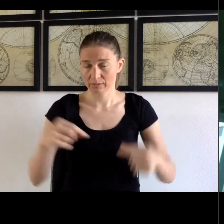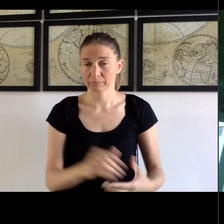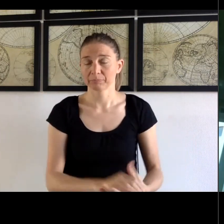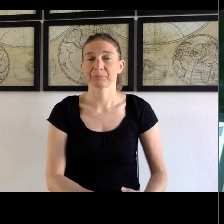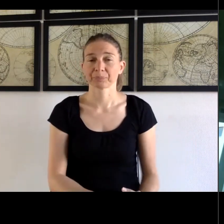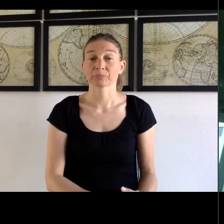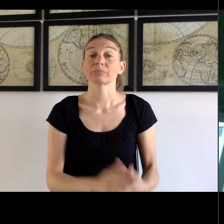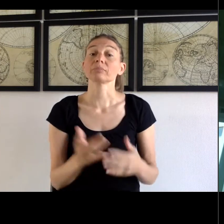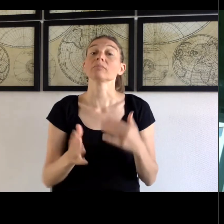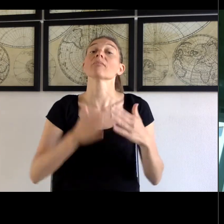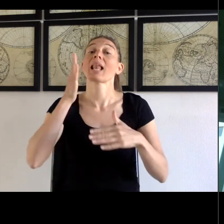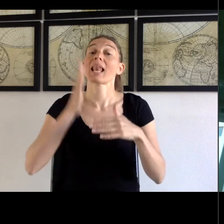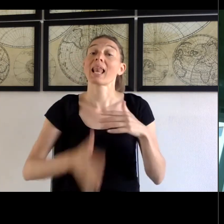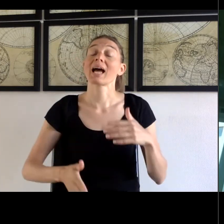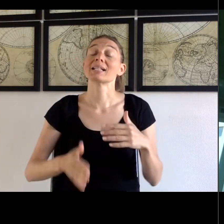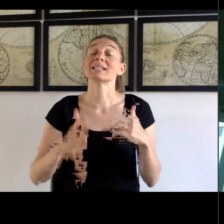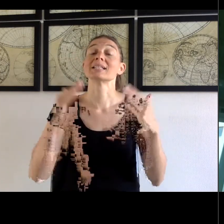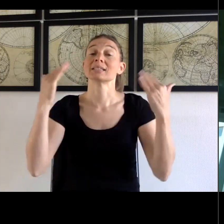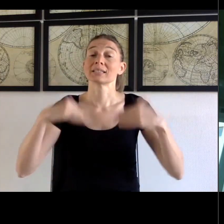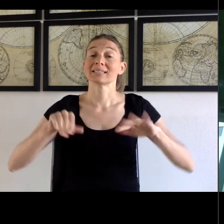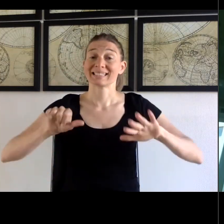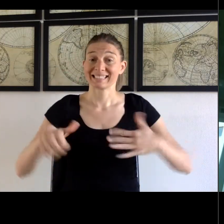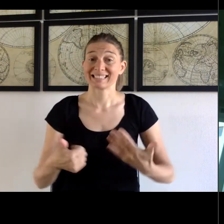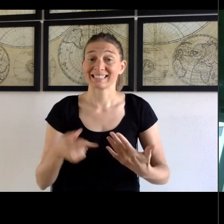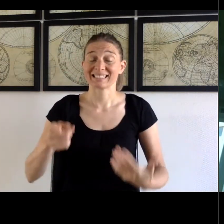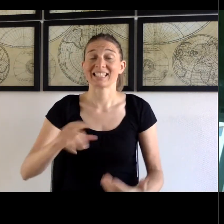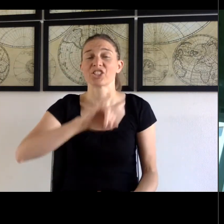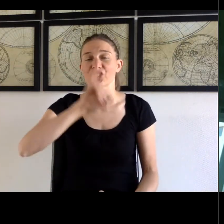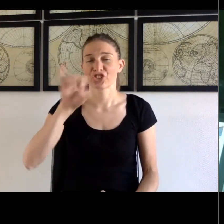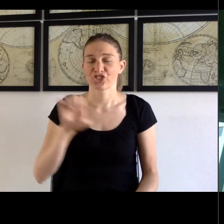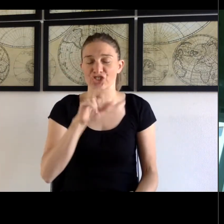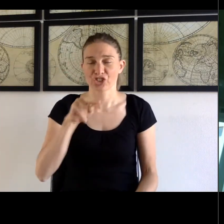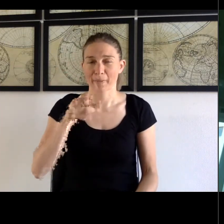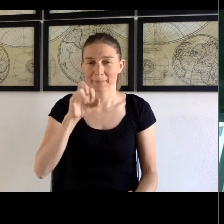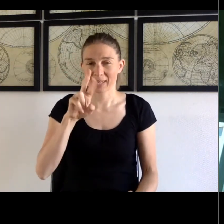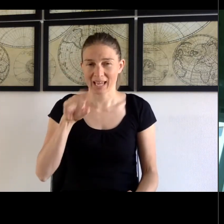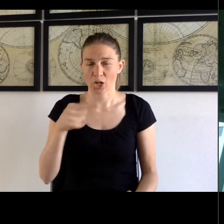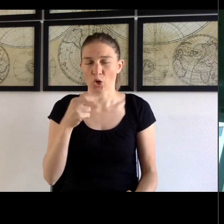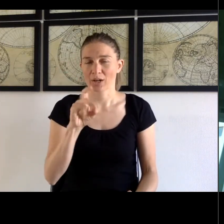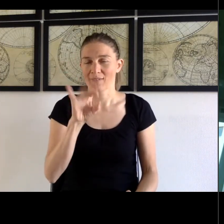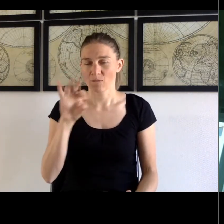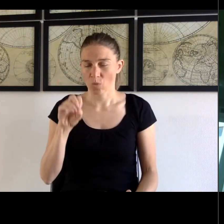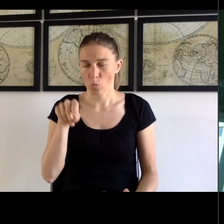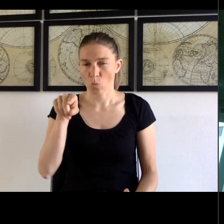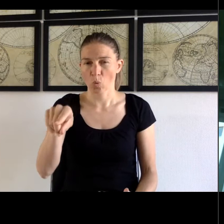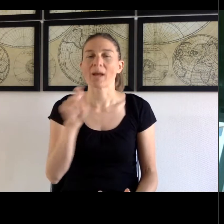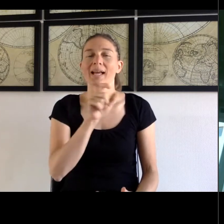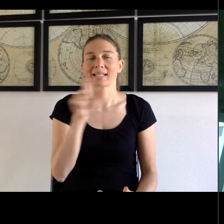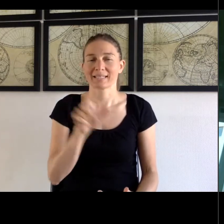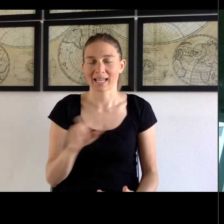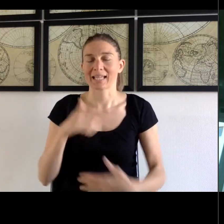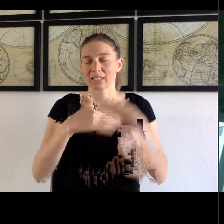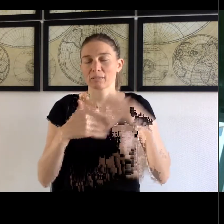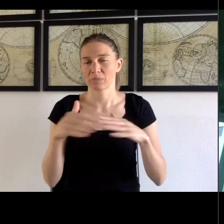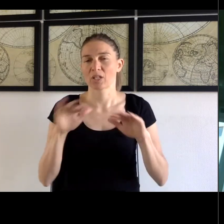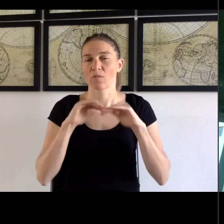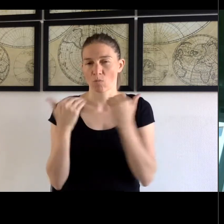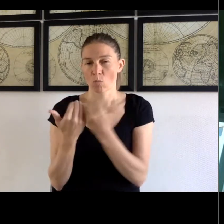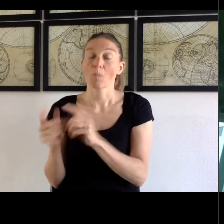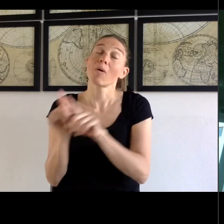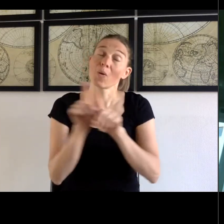And then finally, we will be joined by Giampiero Griffo from the Italian Disability Forum and also an